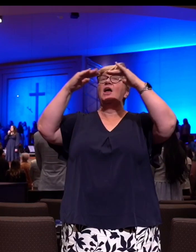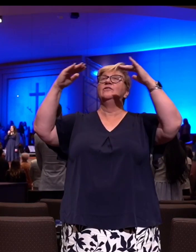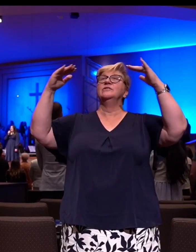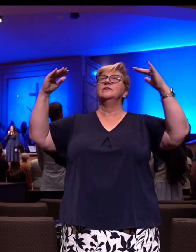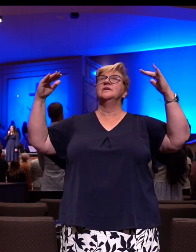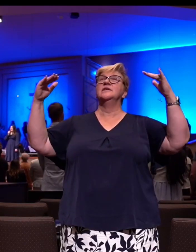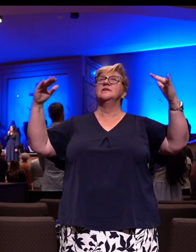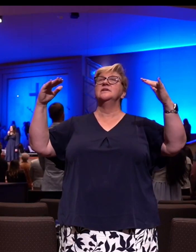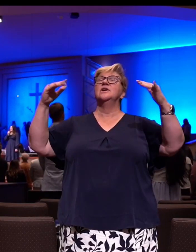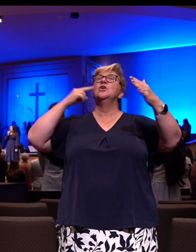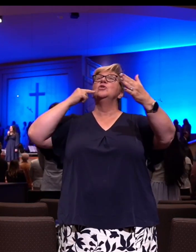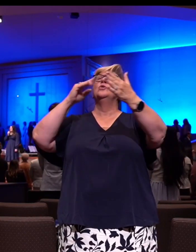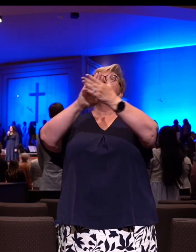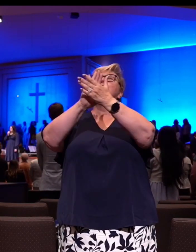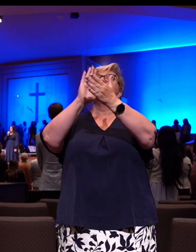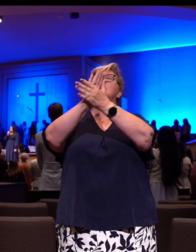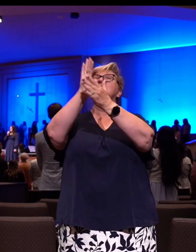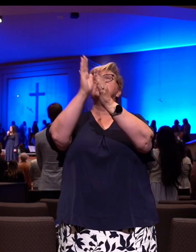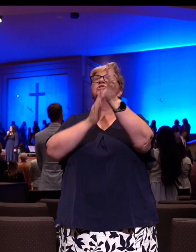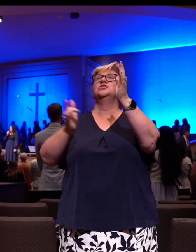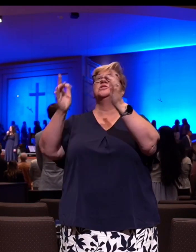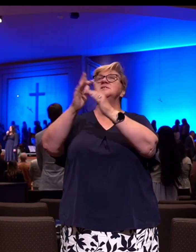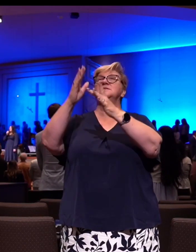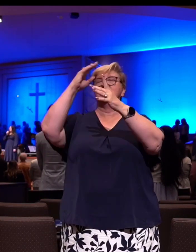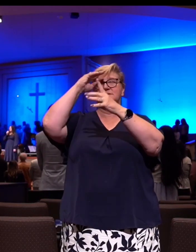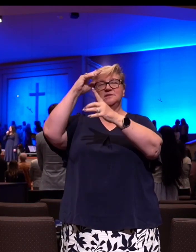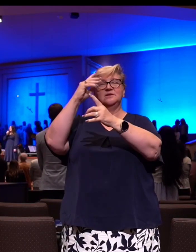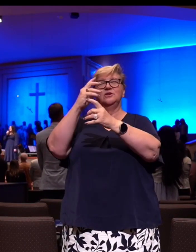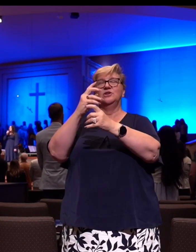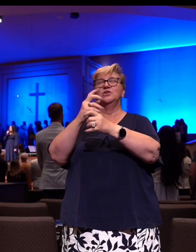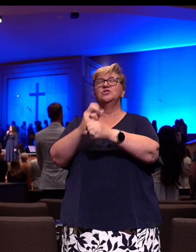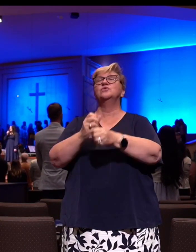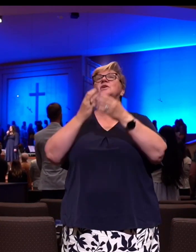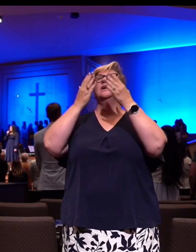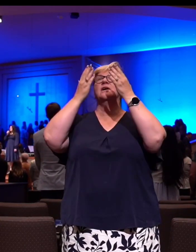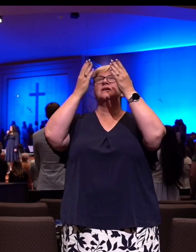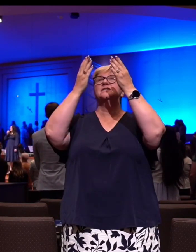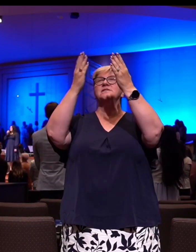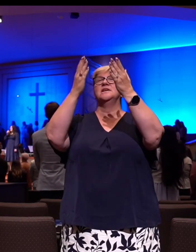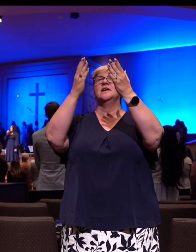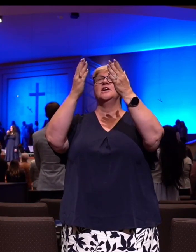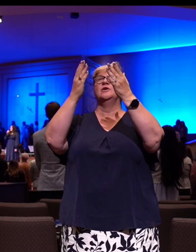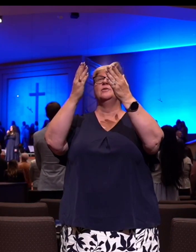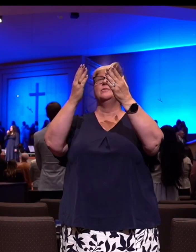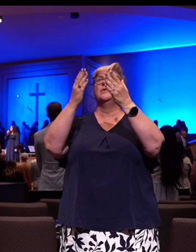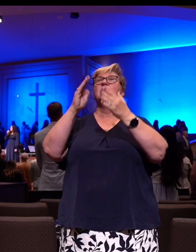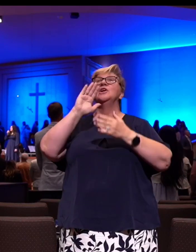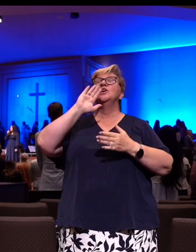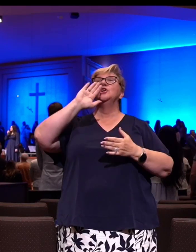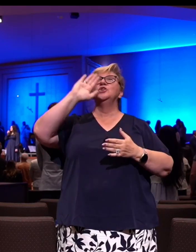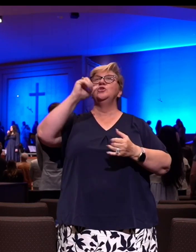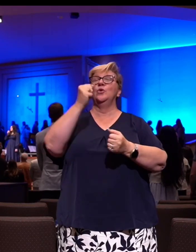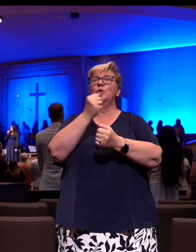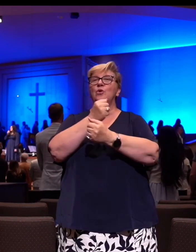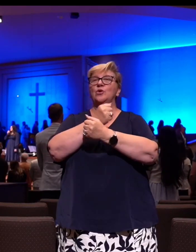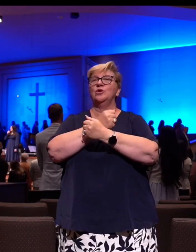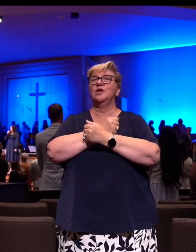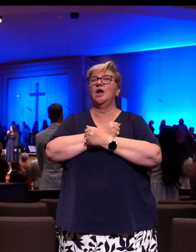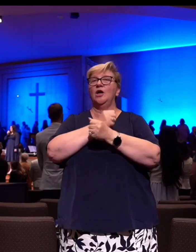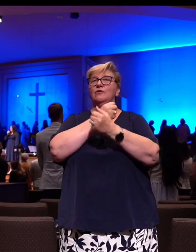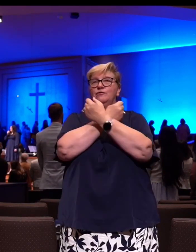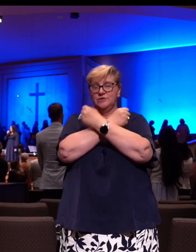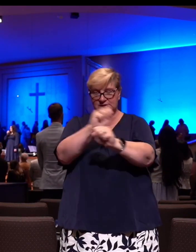the mountain fixed upon it, mount of thy